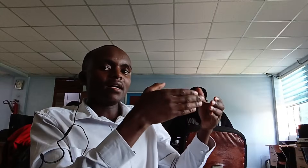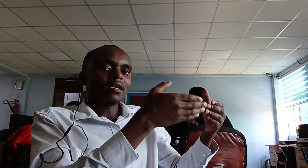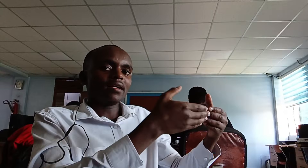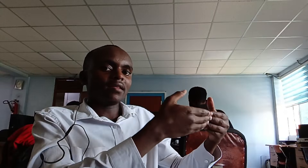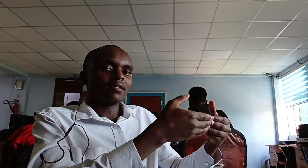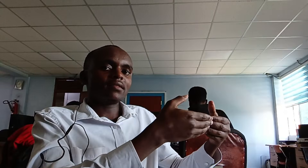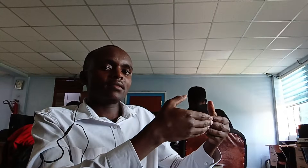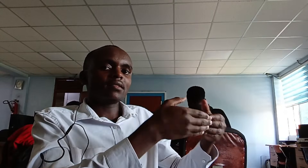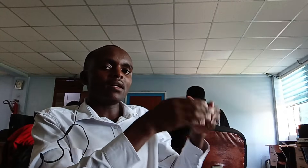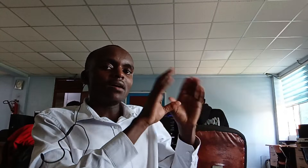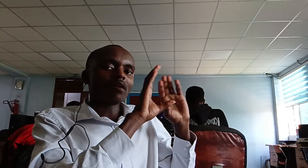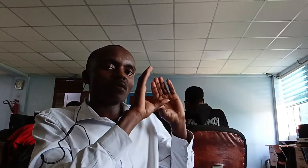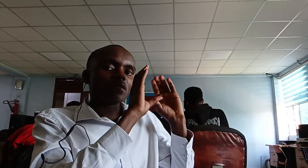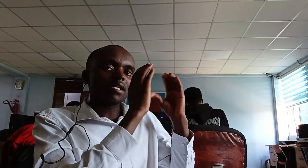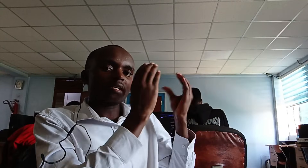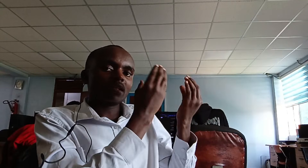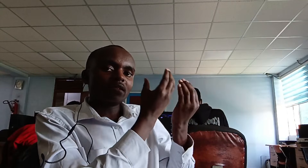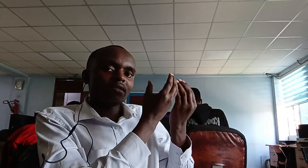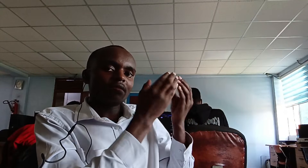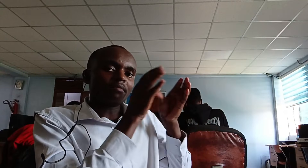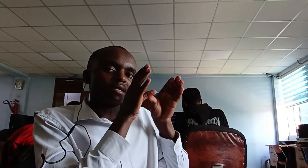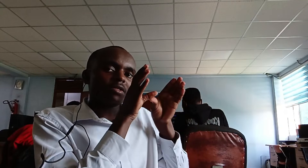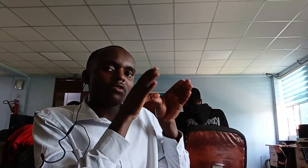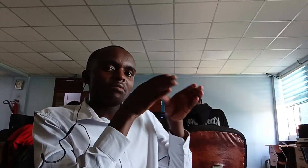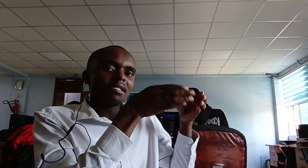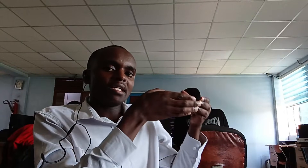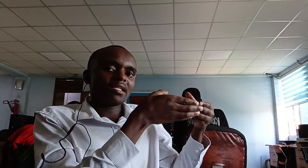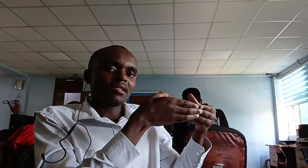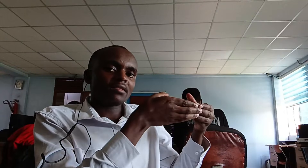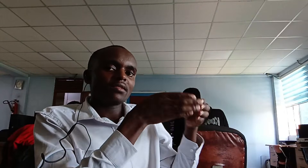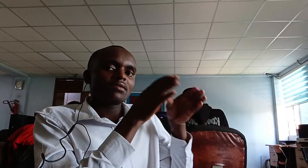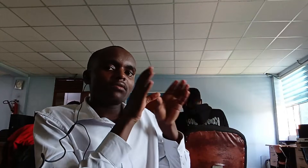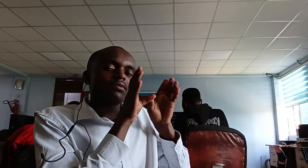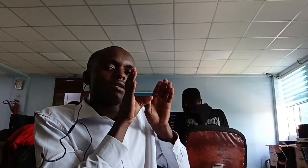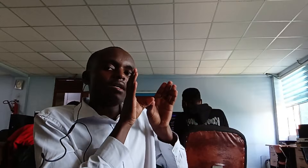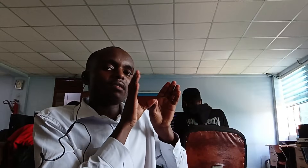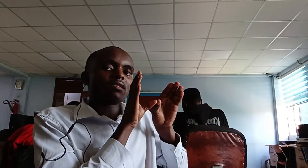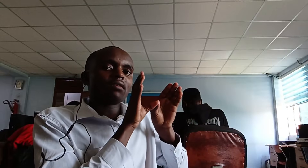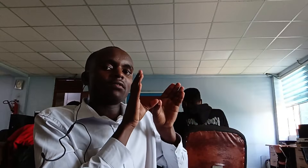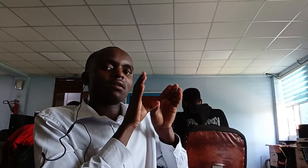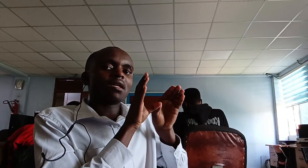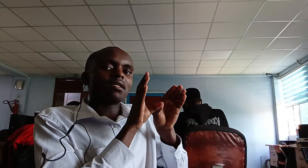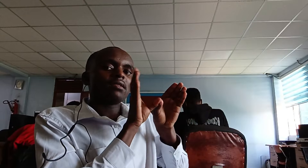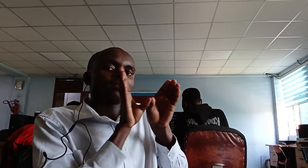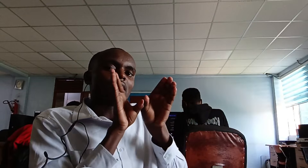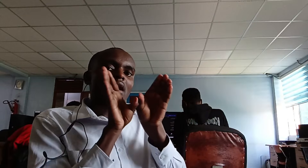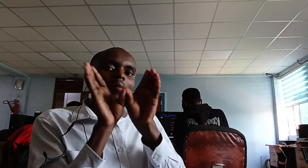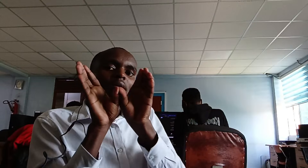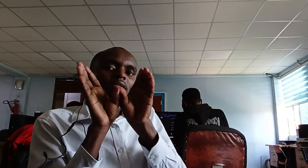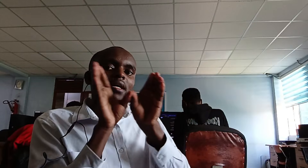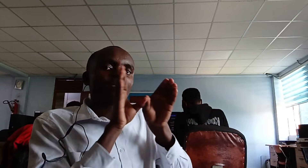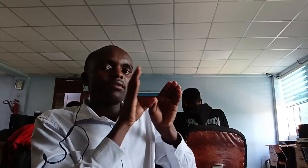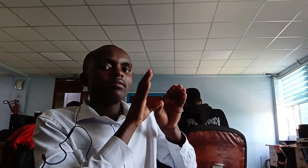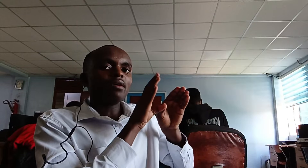like this. Not like this, but it will be like this. So the sign for clan. Hapa ishikane hivi and